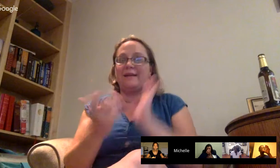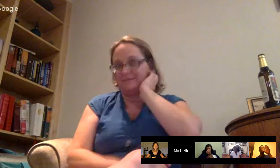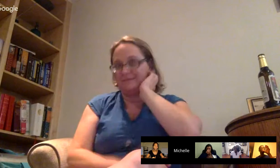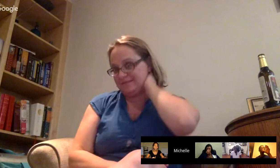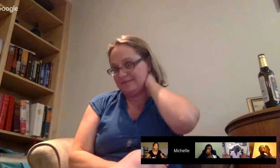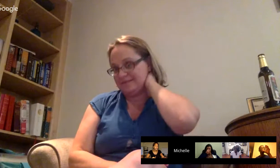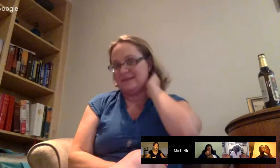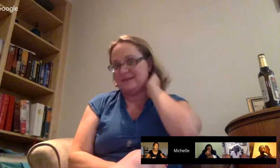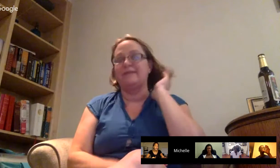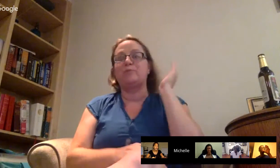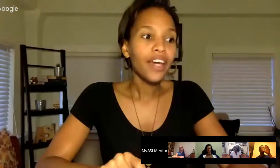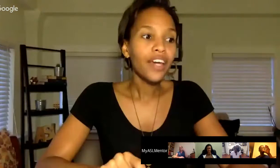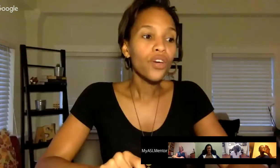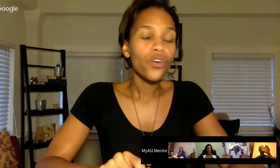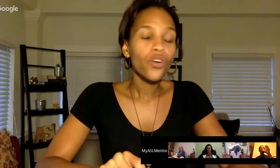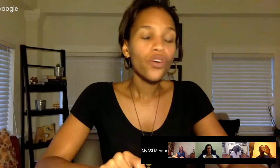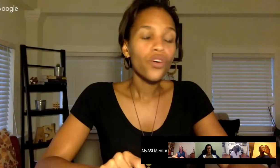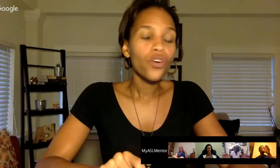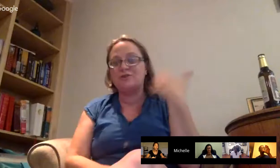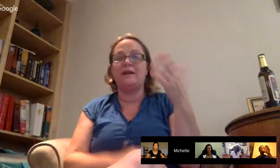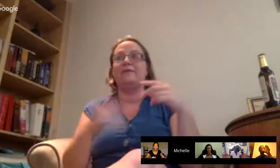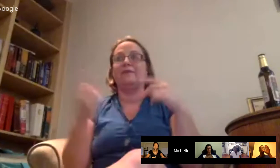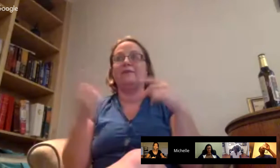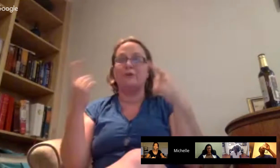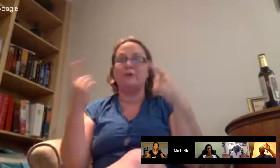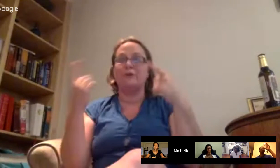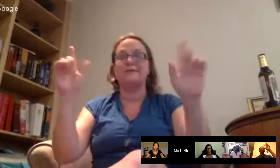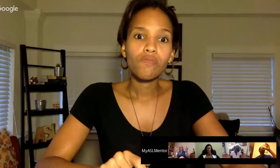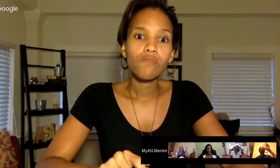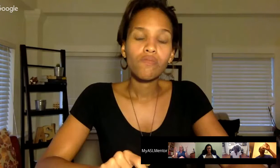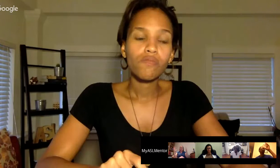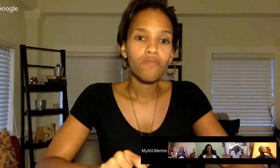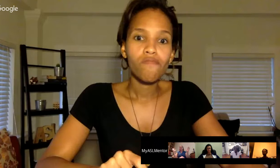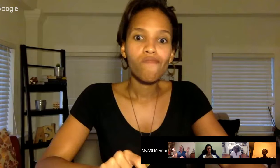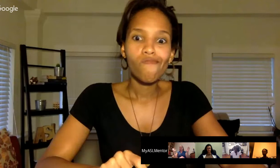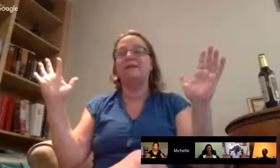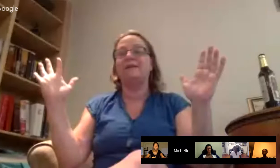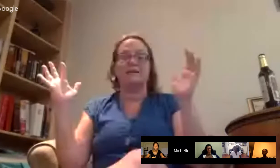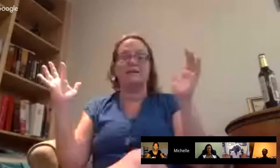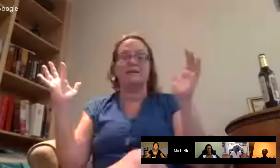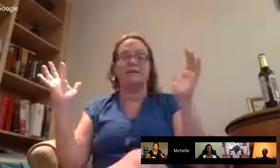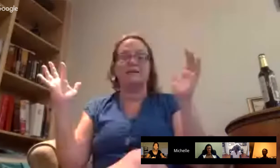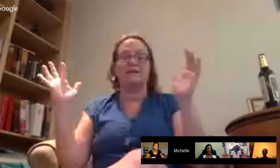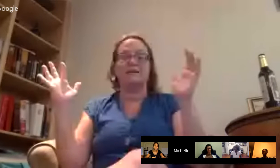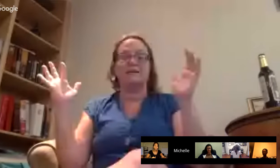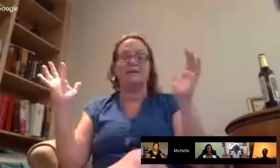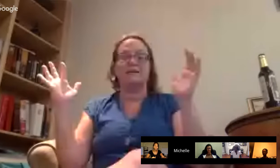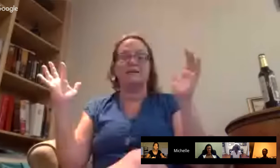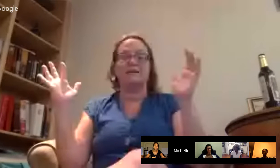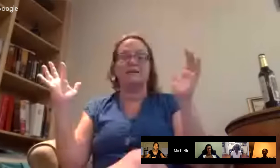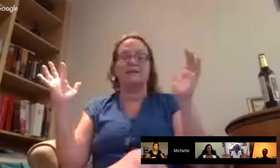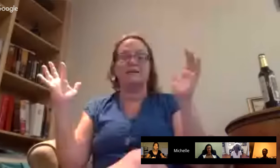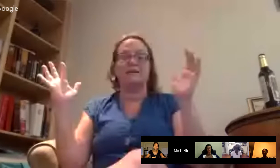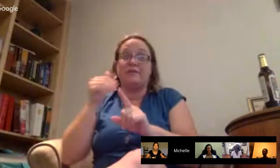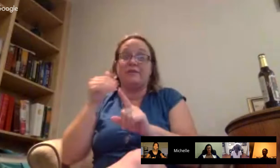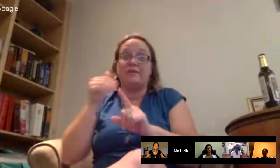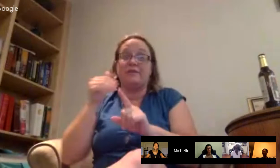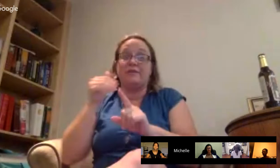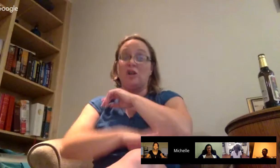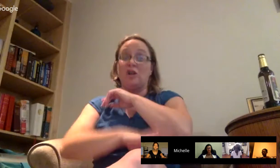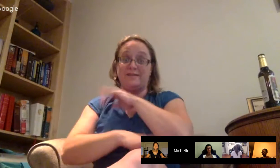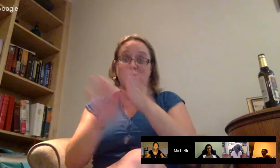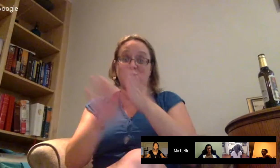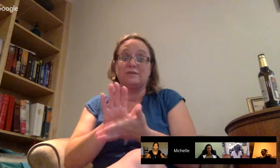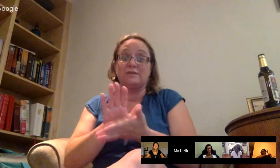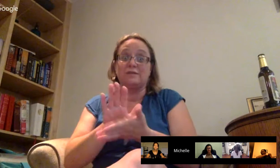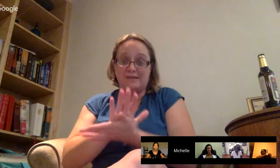campaign, like presidential campaign, and they're going out to campaign and events, and it's going to be very, very popular this fall